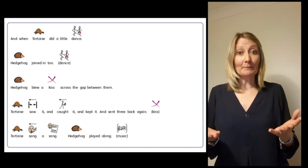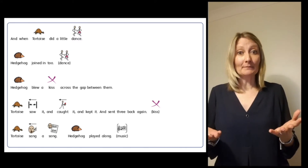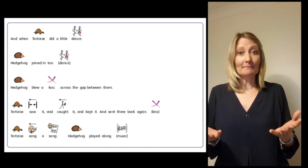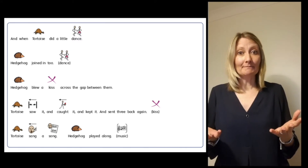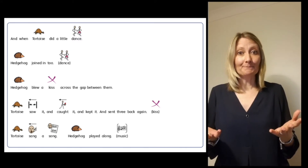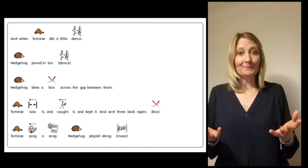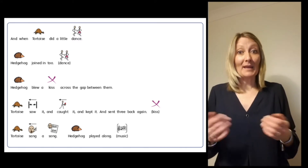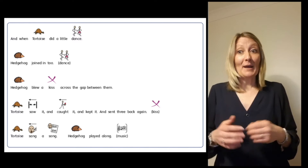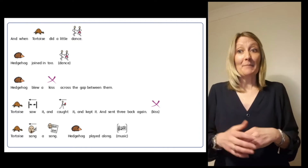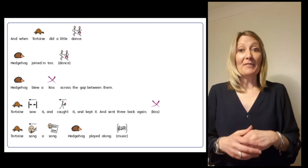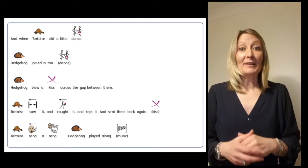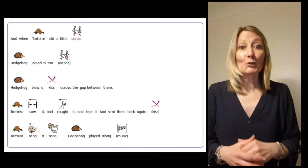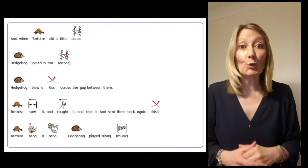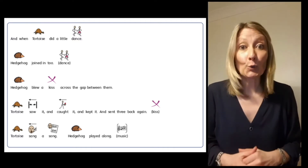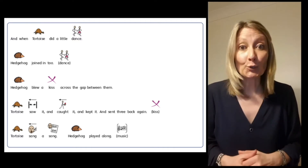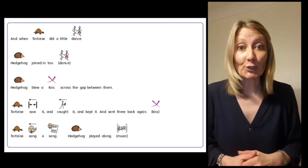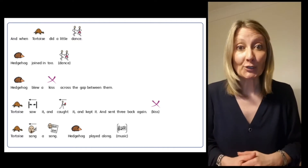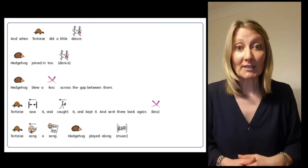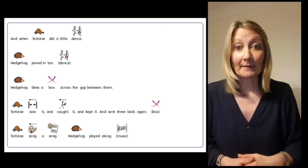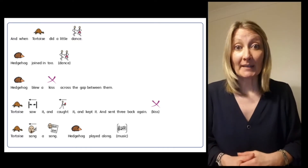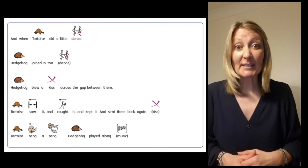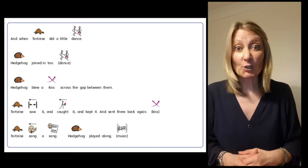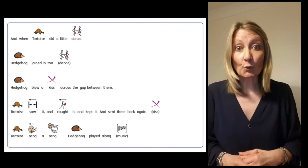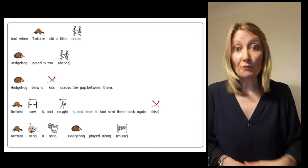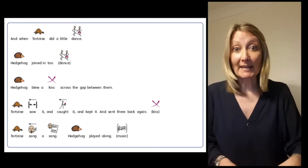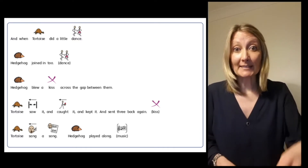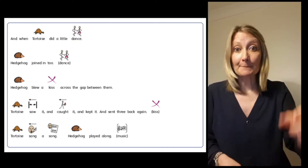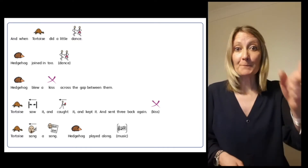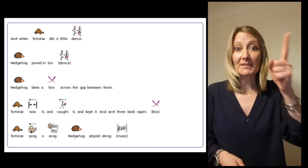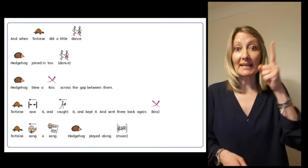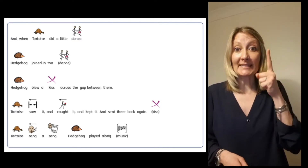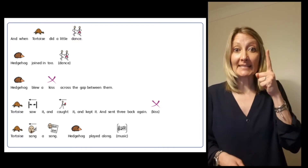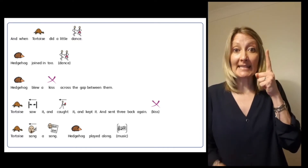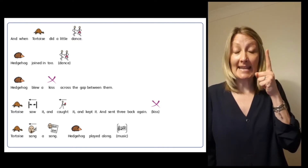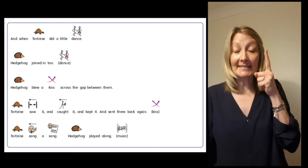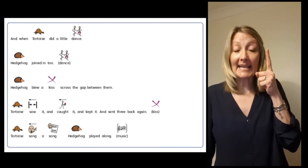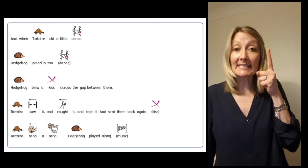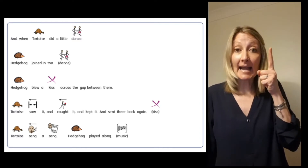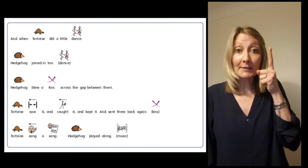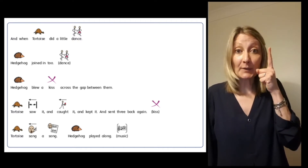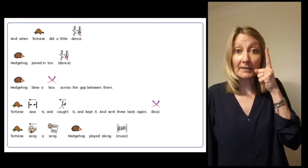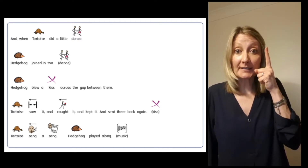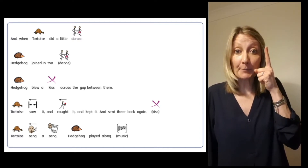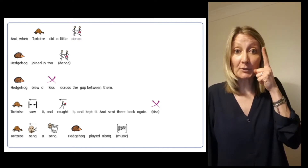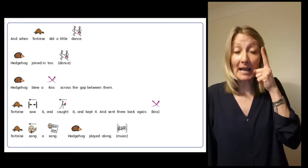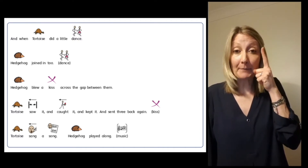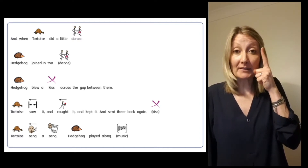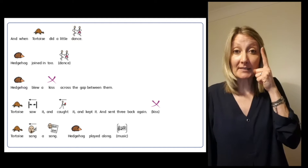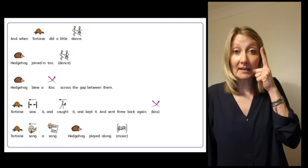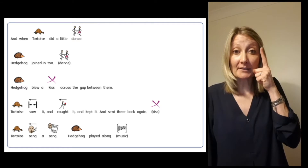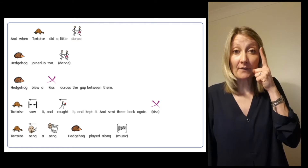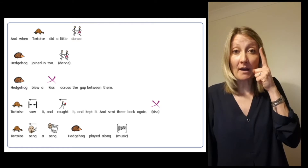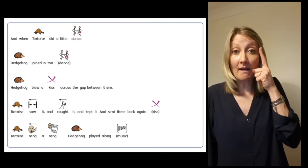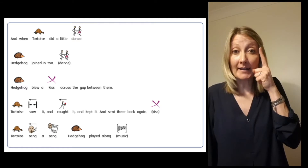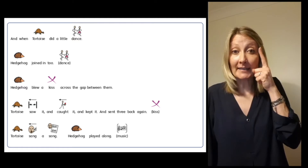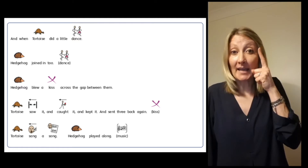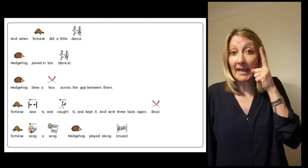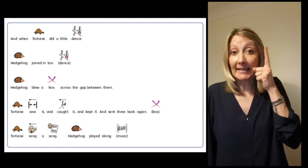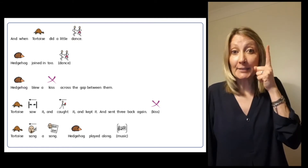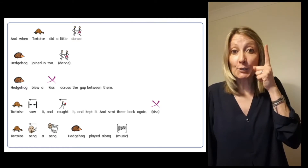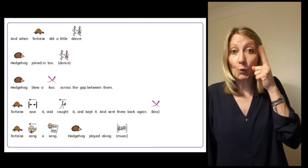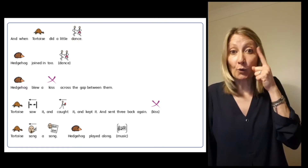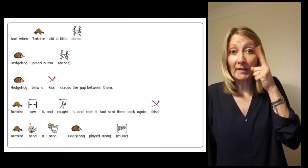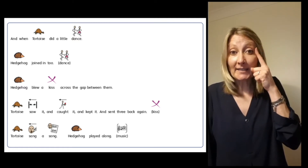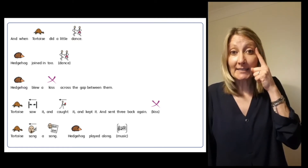them. But then Tortoise, he saw it. So let's get an index hand. We're going to double tap by the side of our eye.